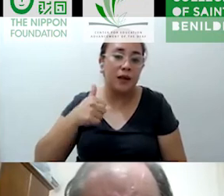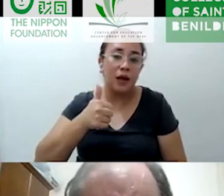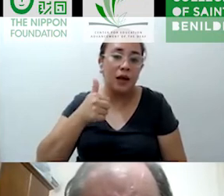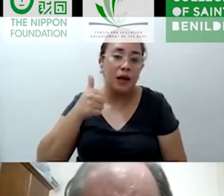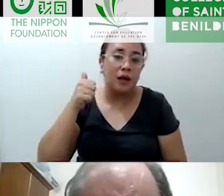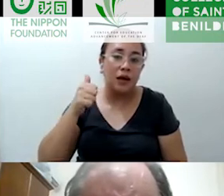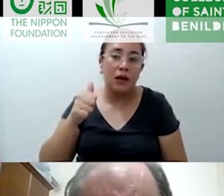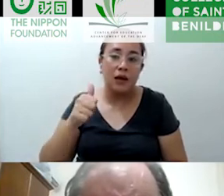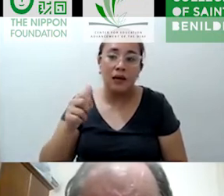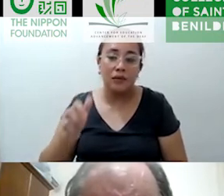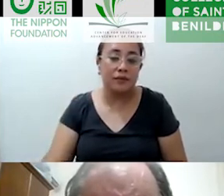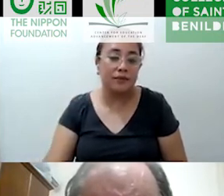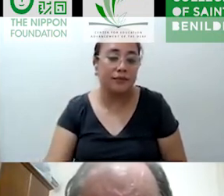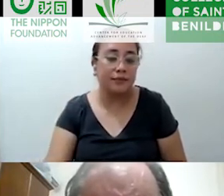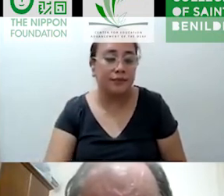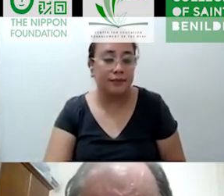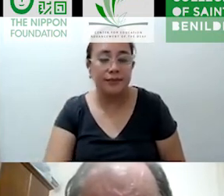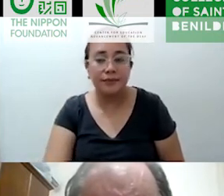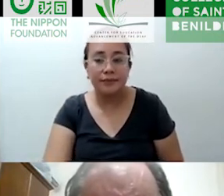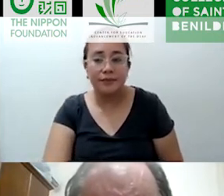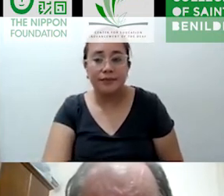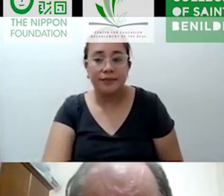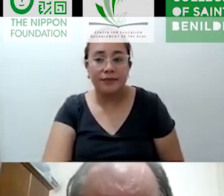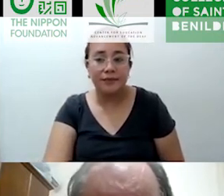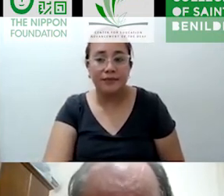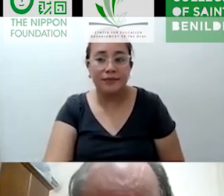Nat has his hand up. I have a different order.